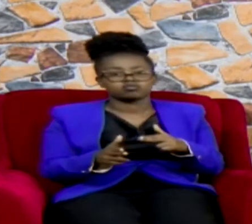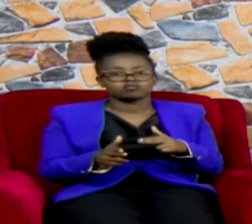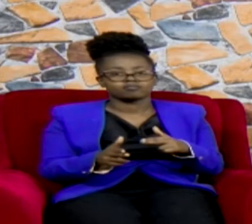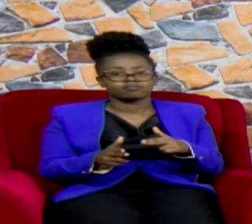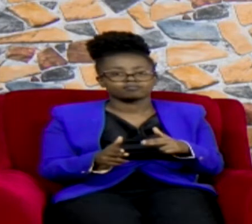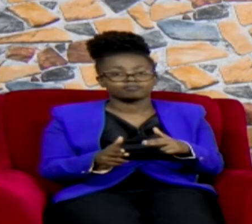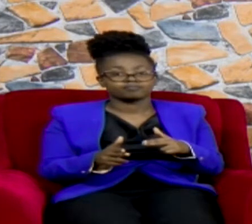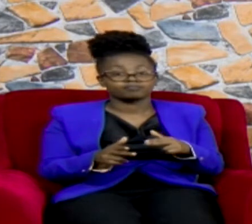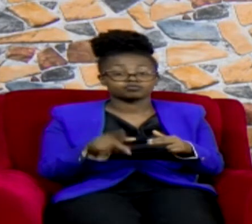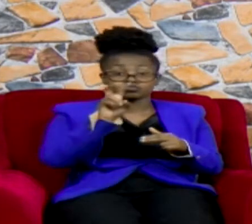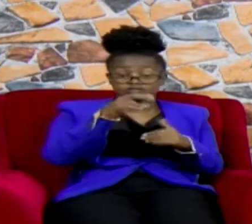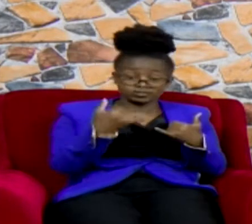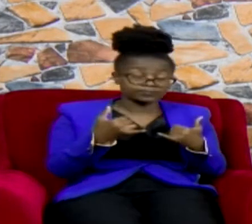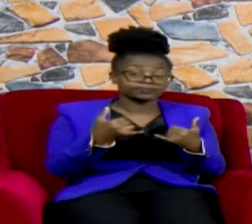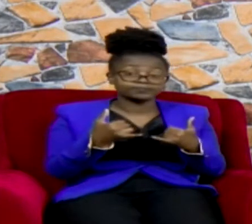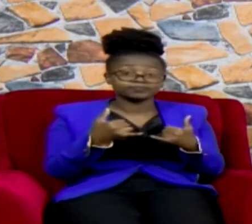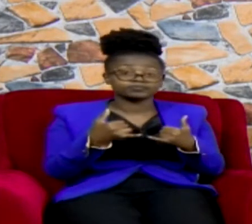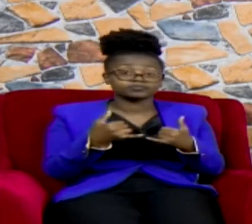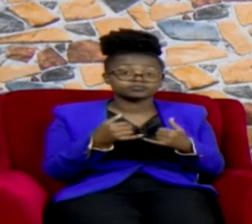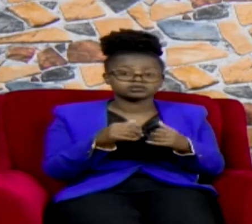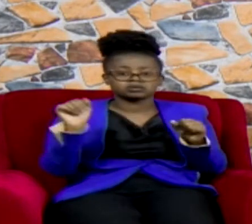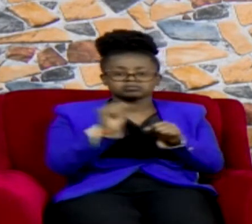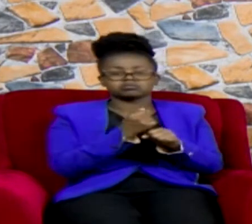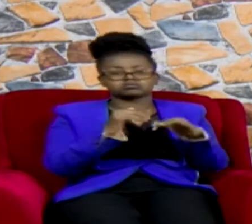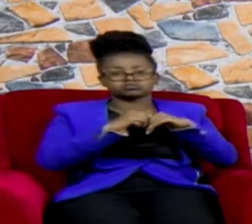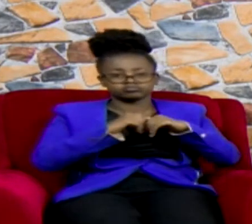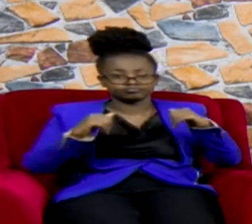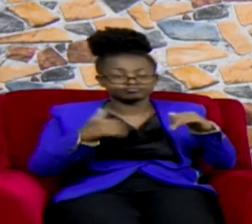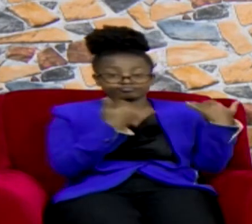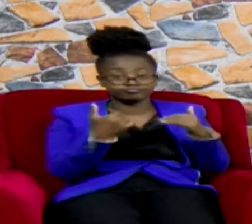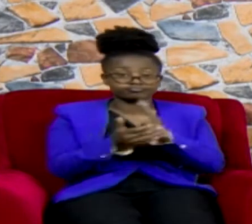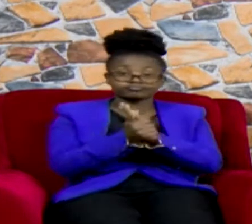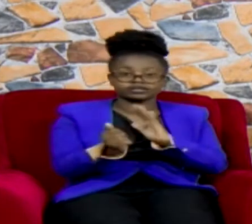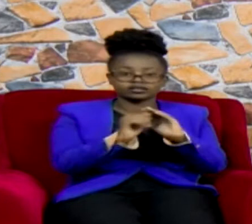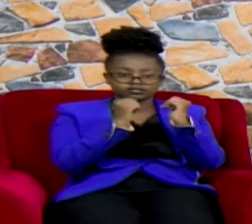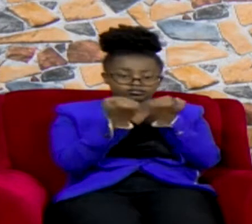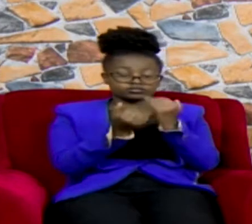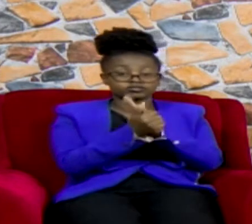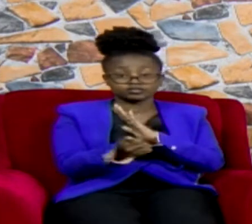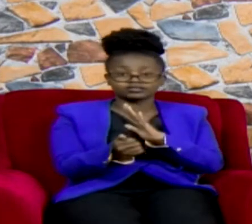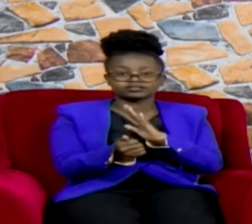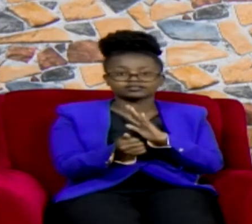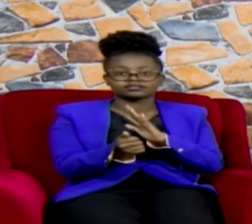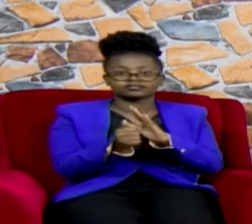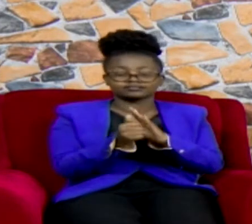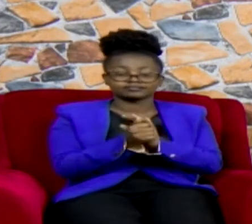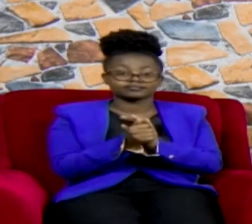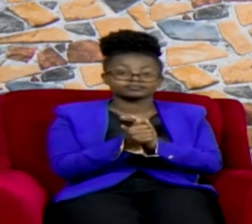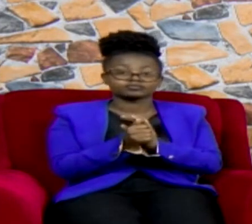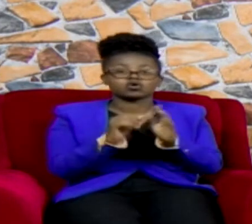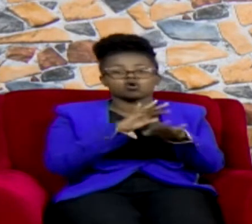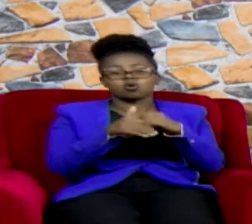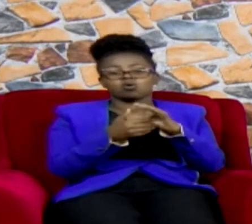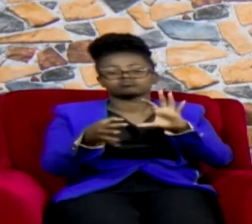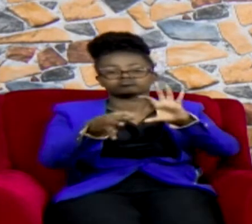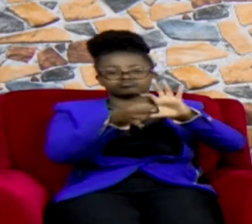assess. And you see now, you cannot separate the play skill and the social skills and the language skills. they all come